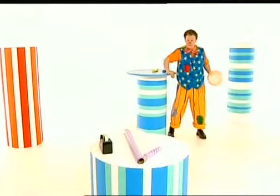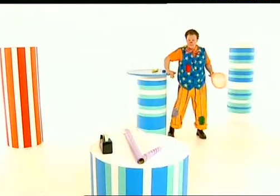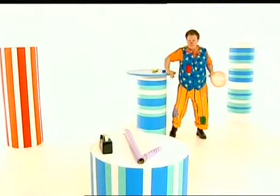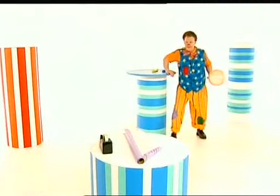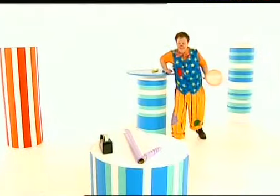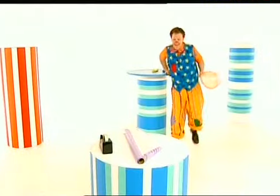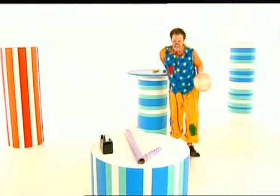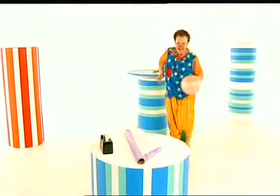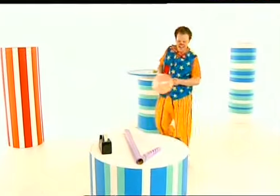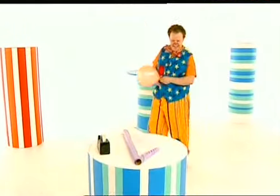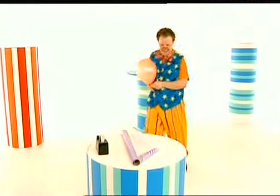There it is.